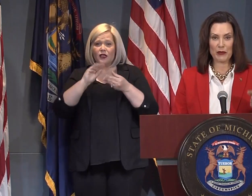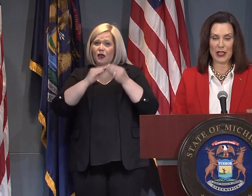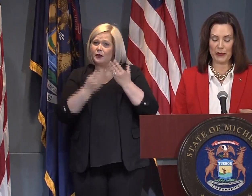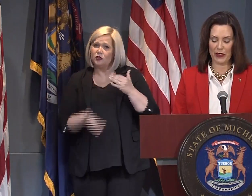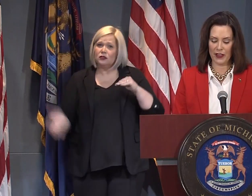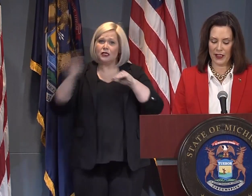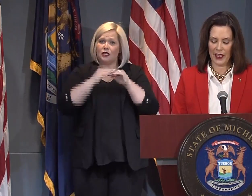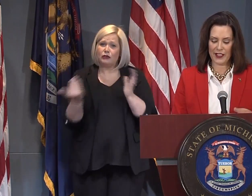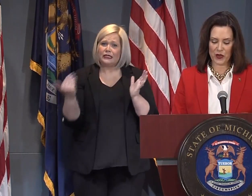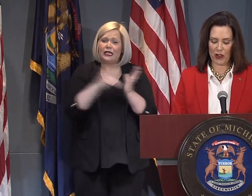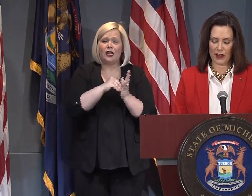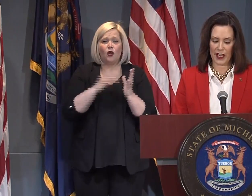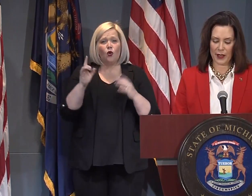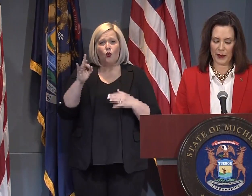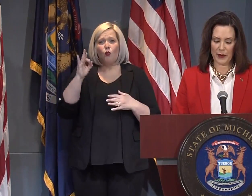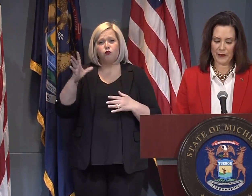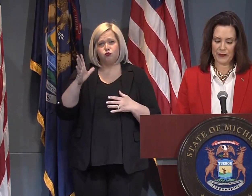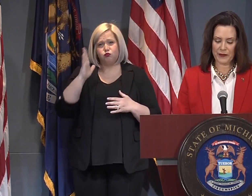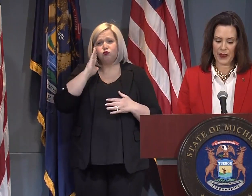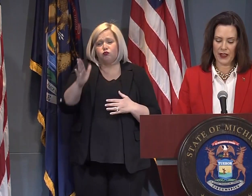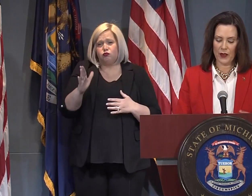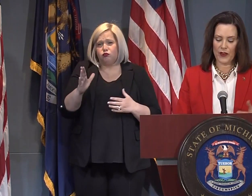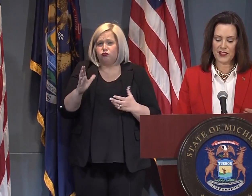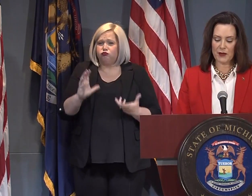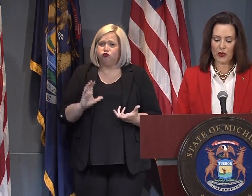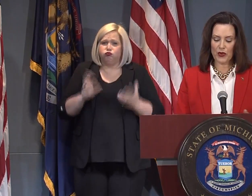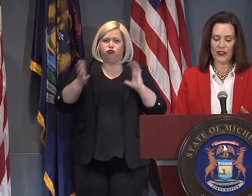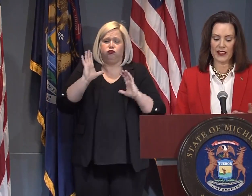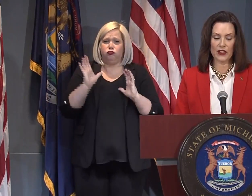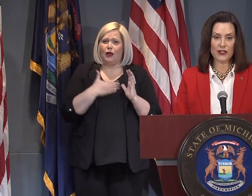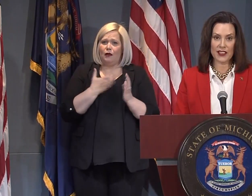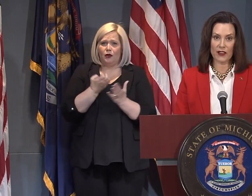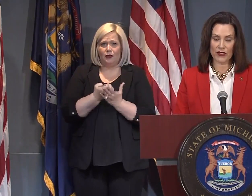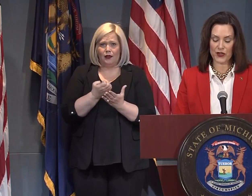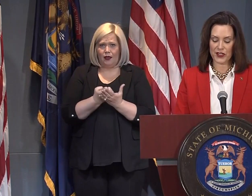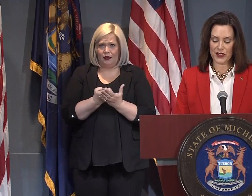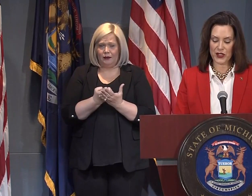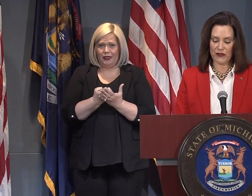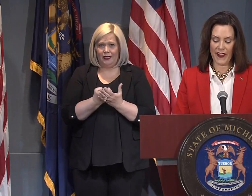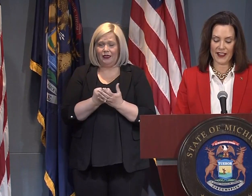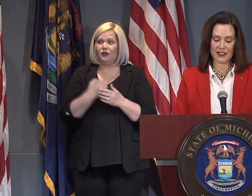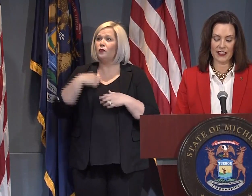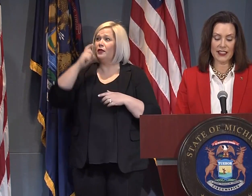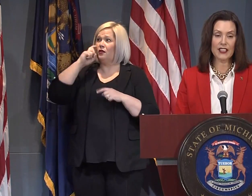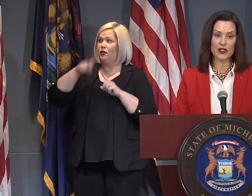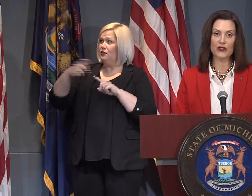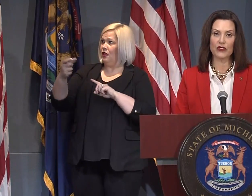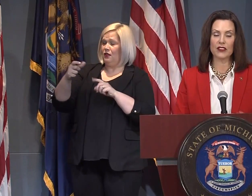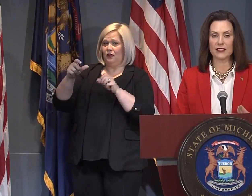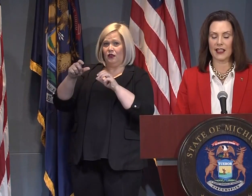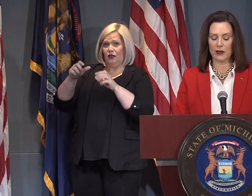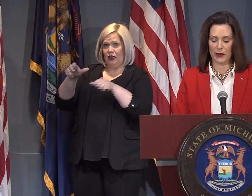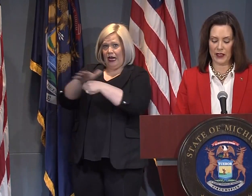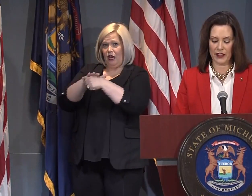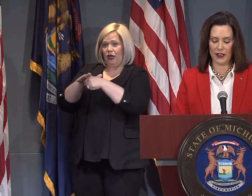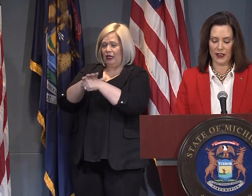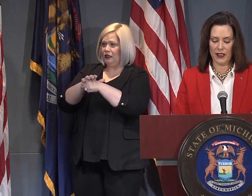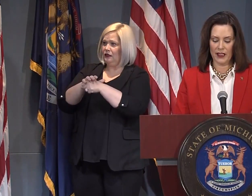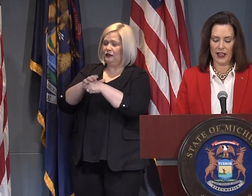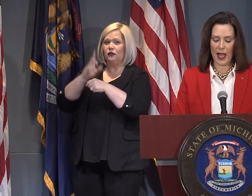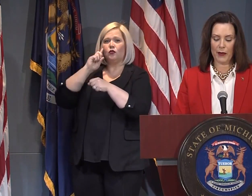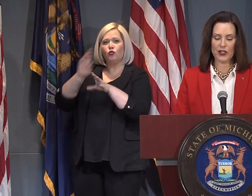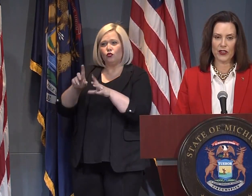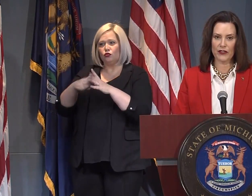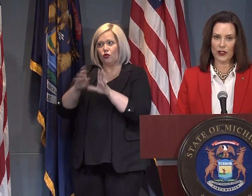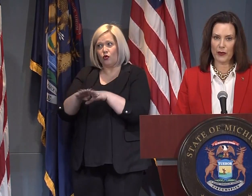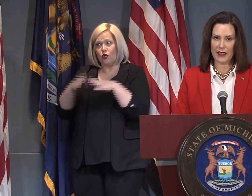to our people, and to our economy. We've seen proof that loosening restrictions too fast can lead to a second peak.